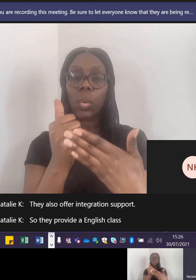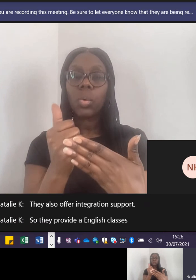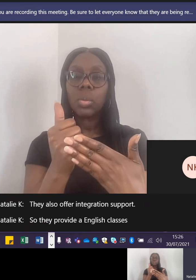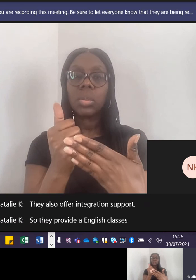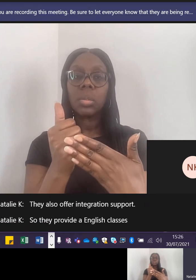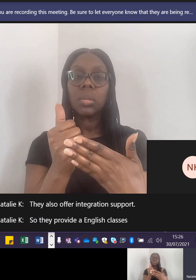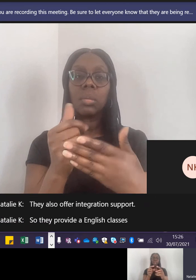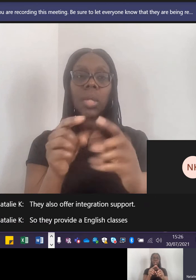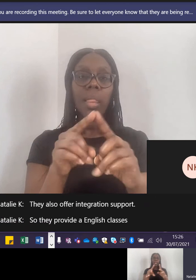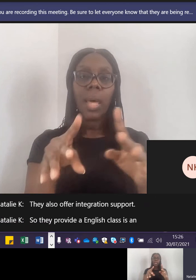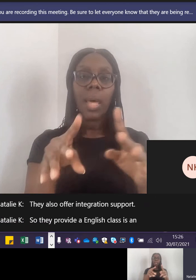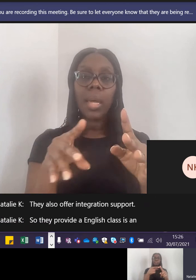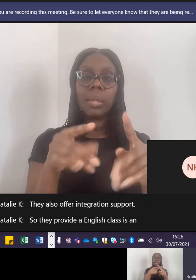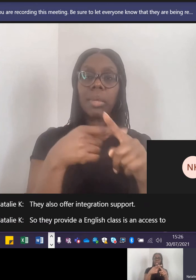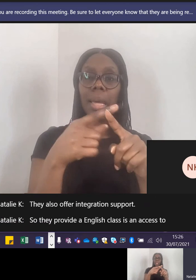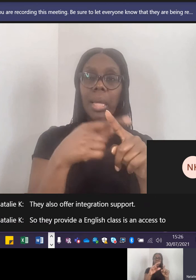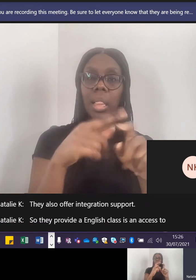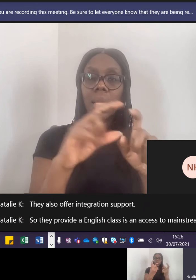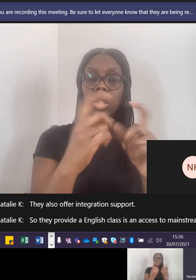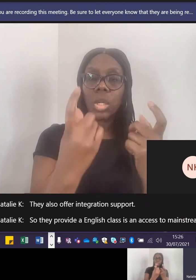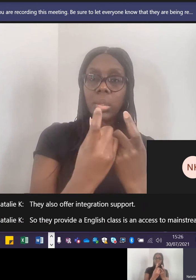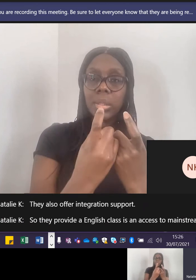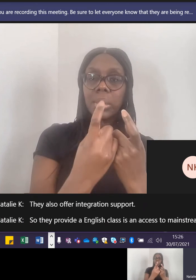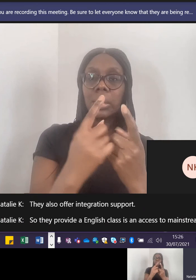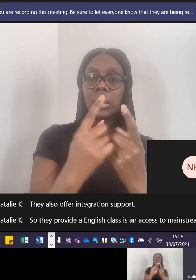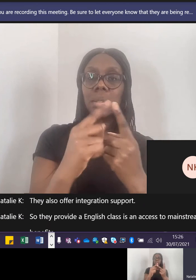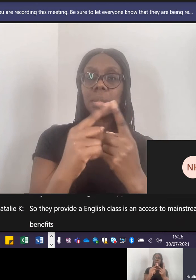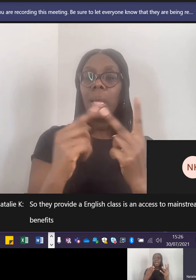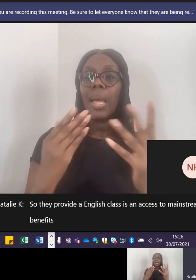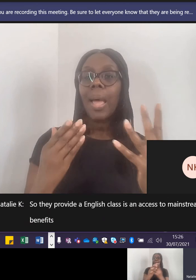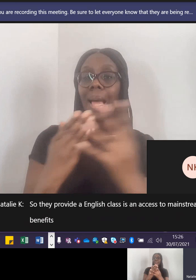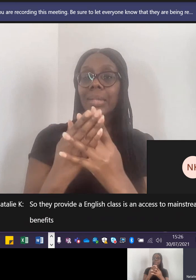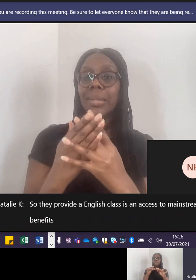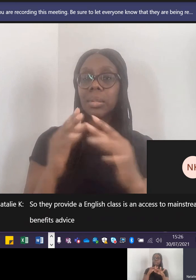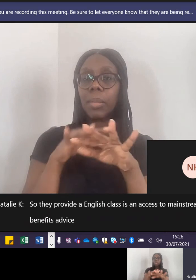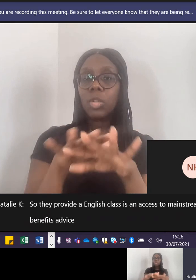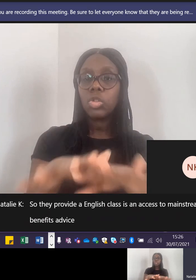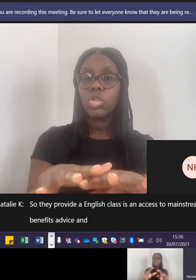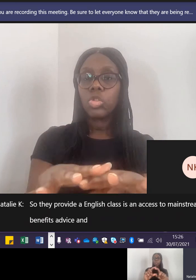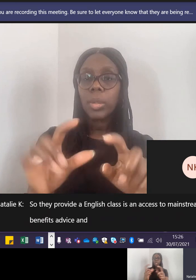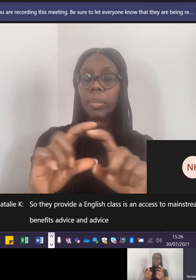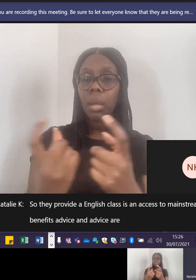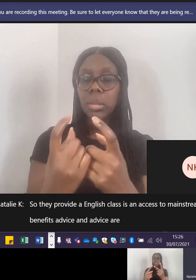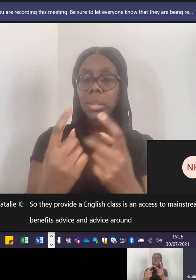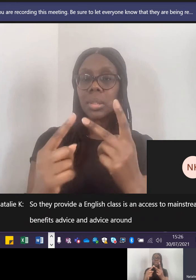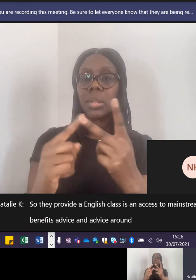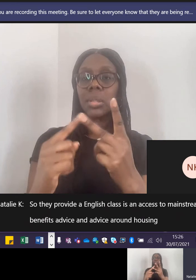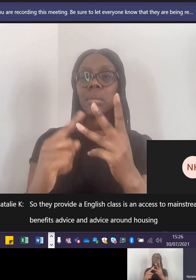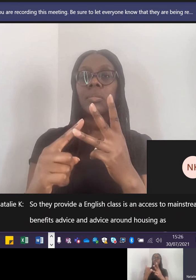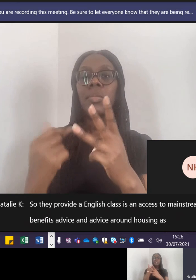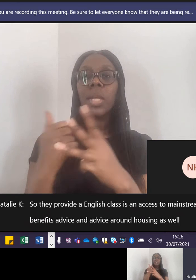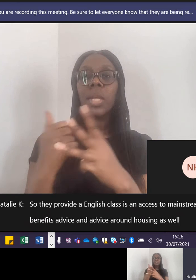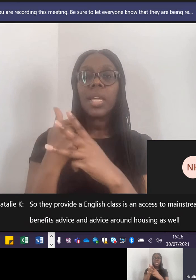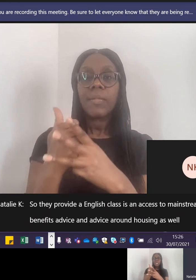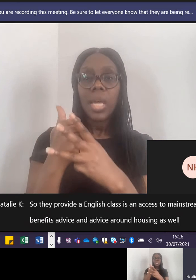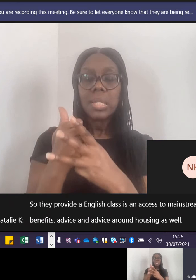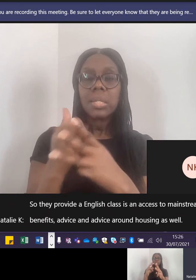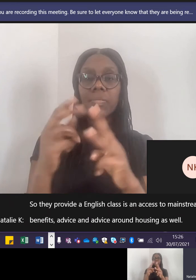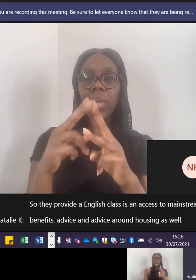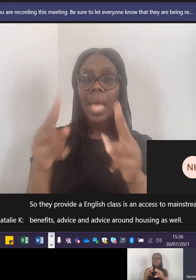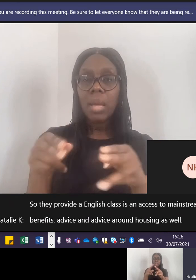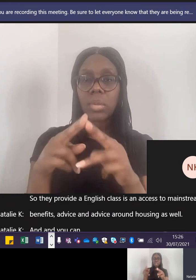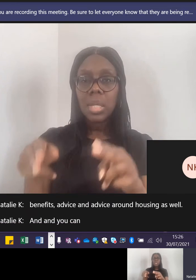classes, access to mainstream benefits, advice, and advice around housing as well.